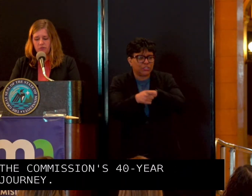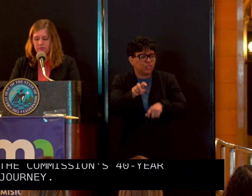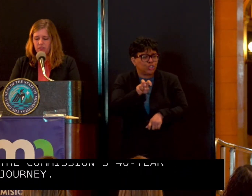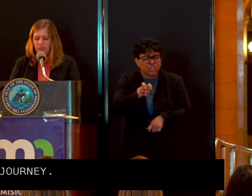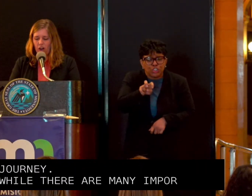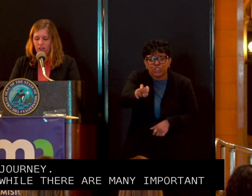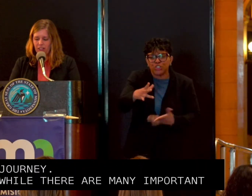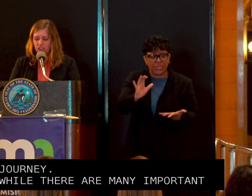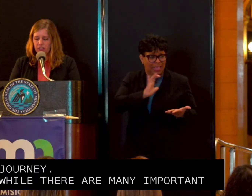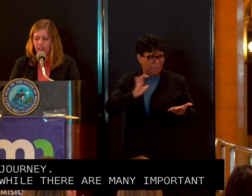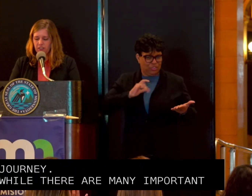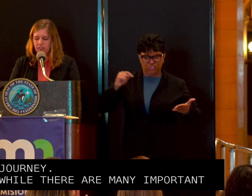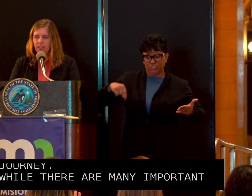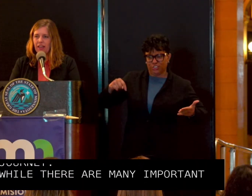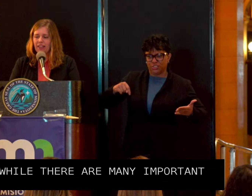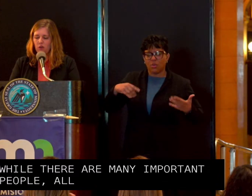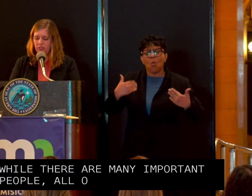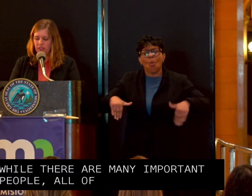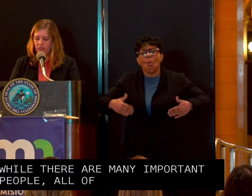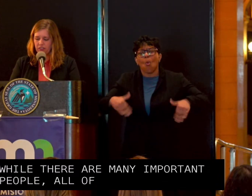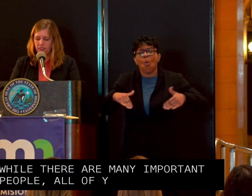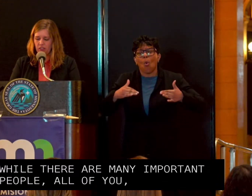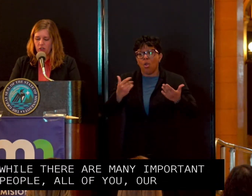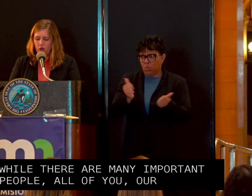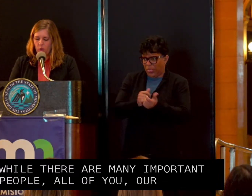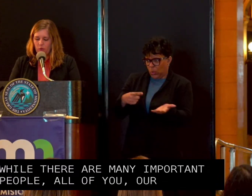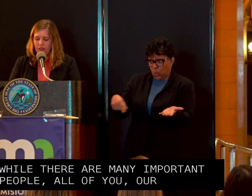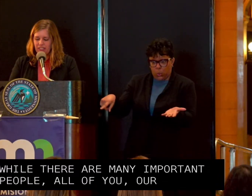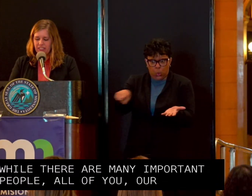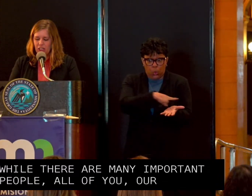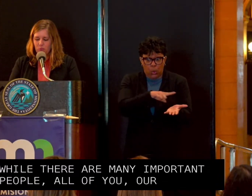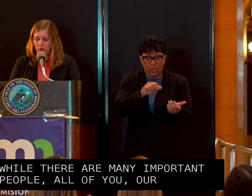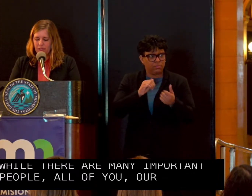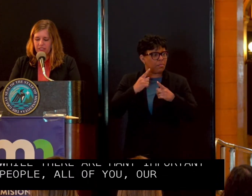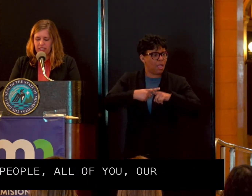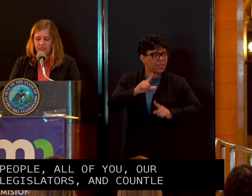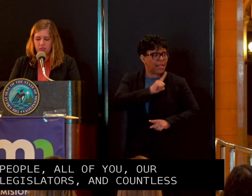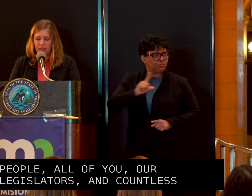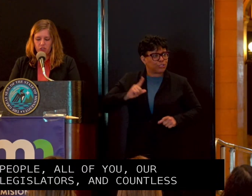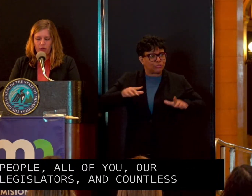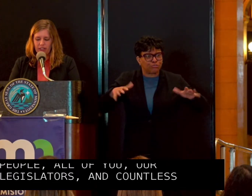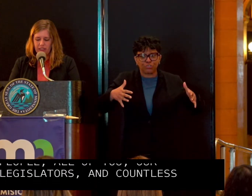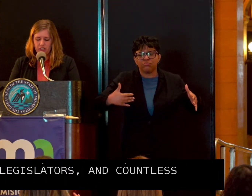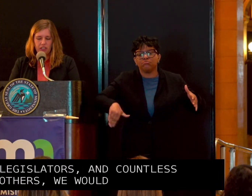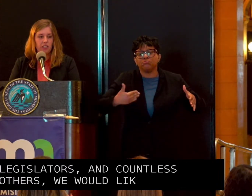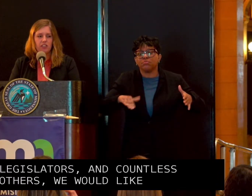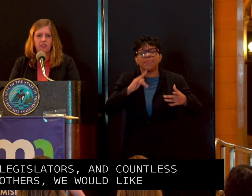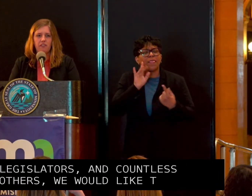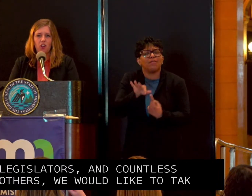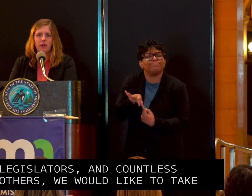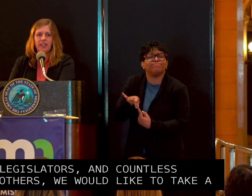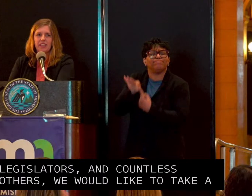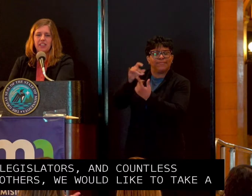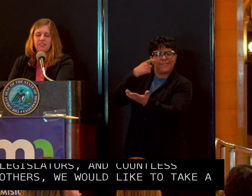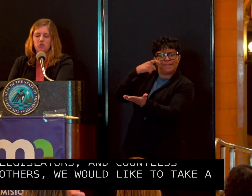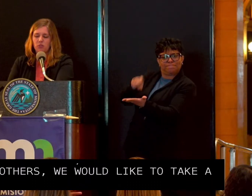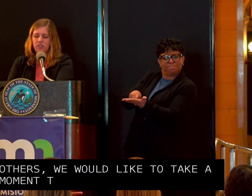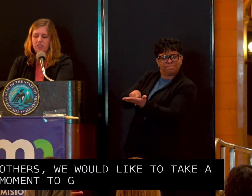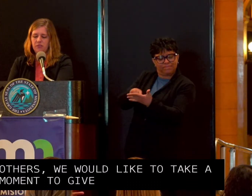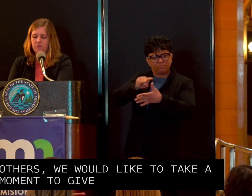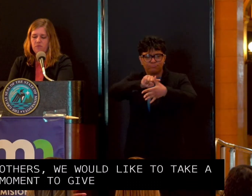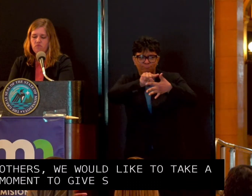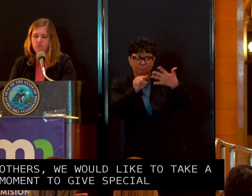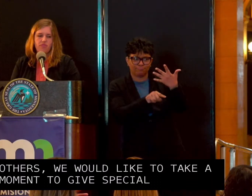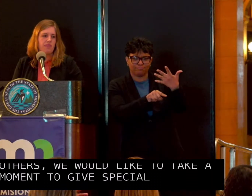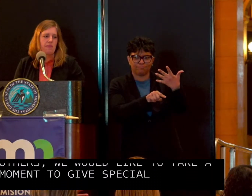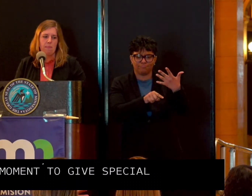of you, our legislators, and countless others, we would like to take a moment to give special recognition to the following